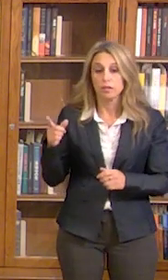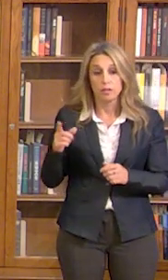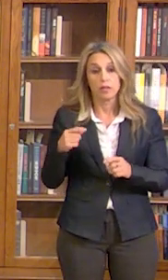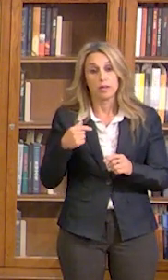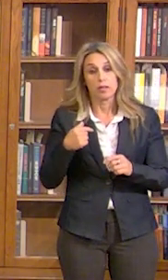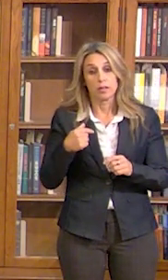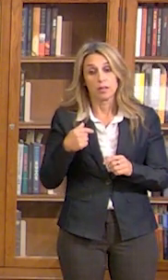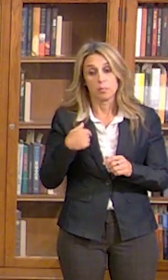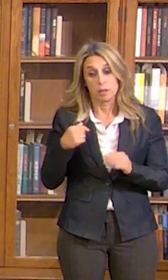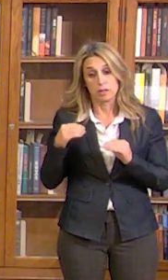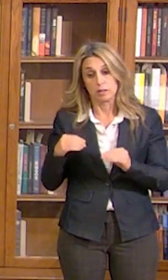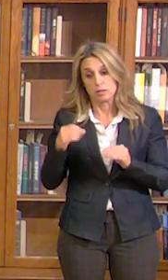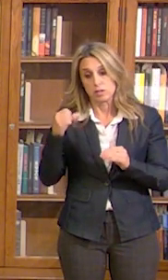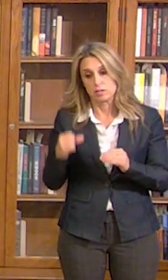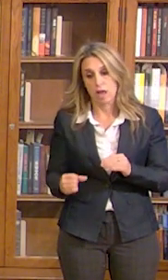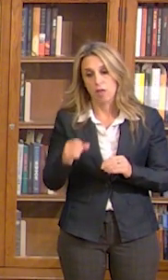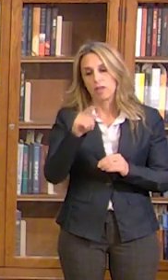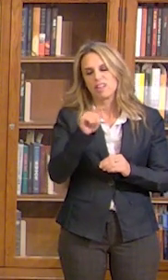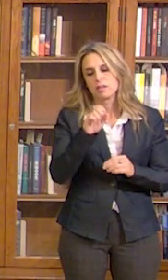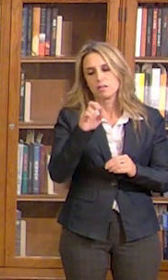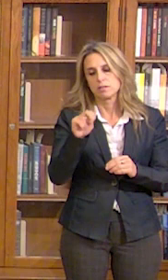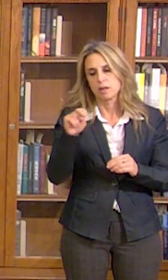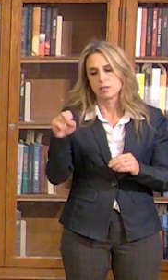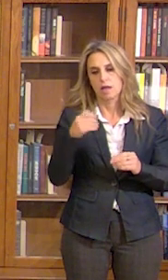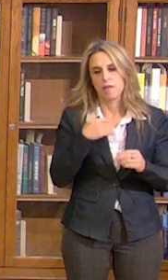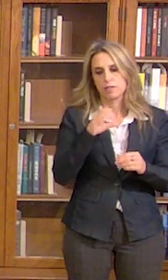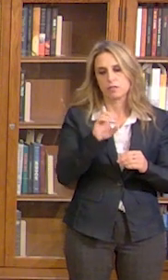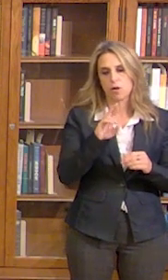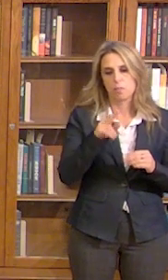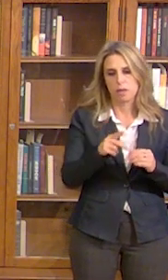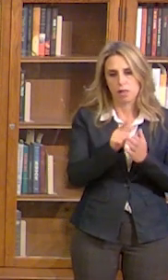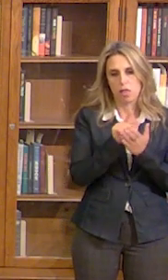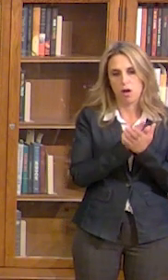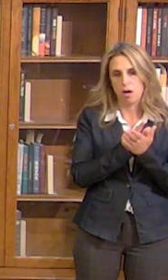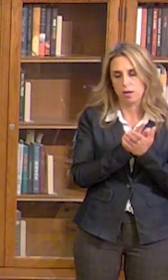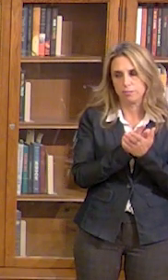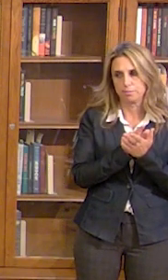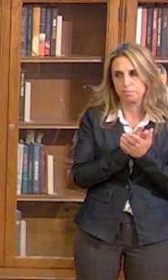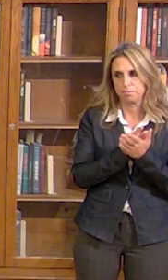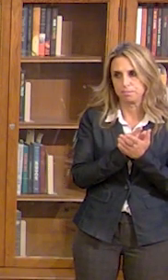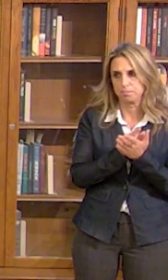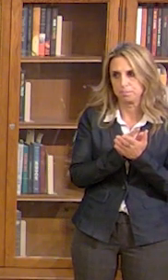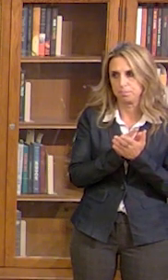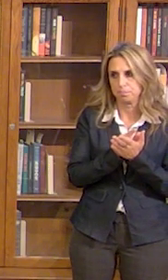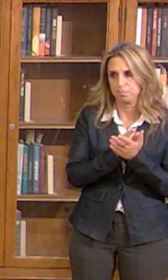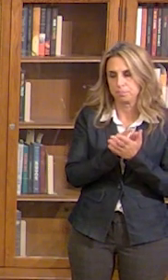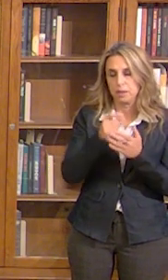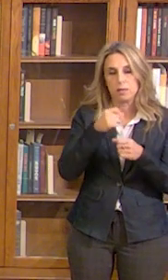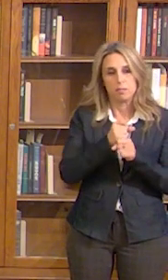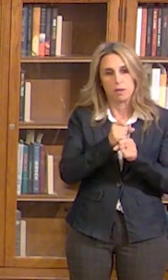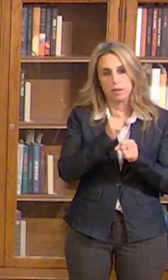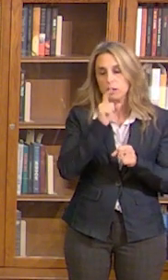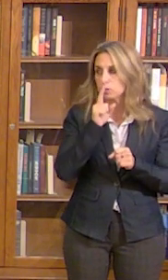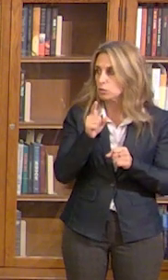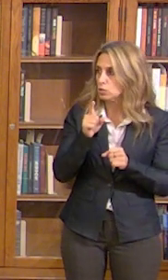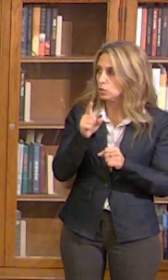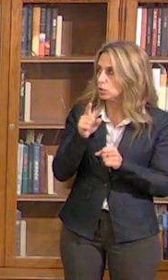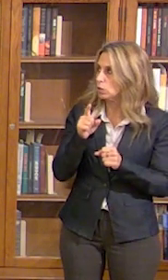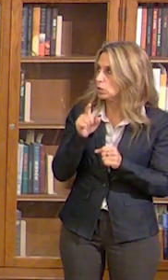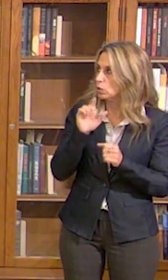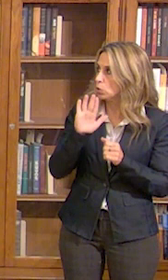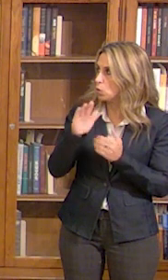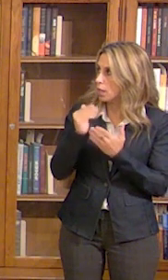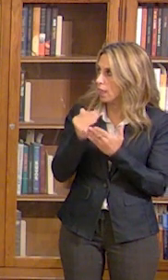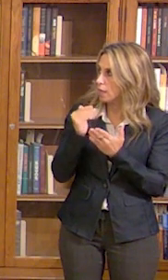South and Tennessee having a CRT law um making sure that your